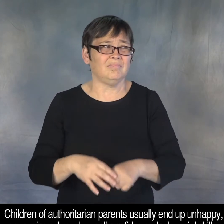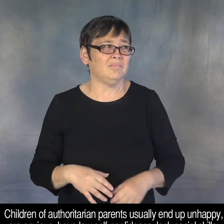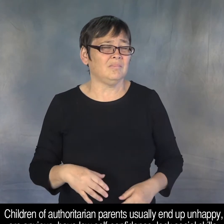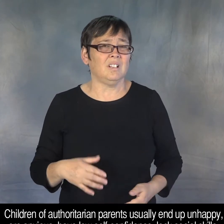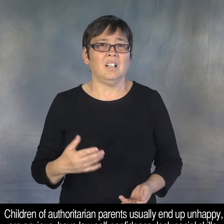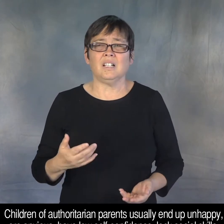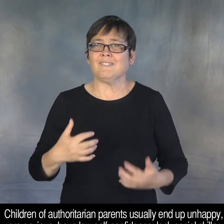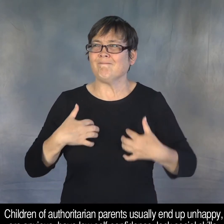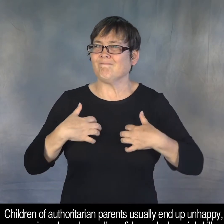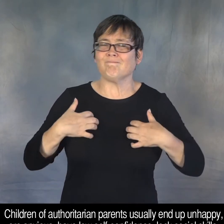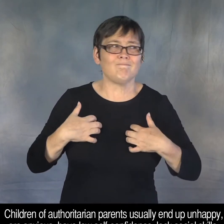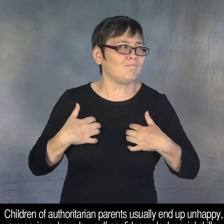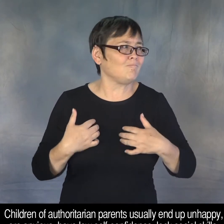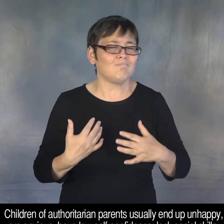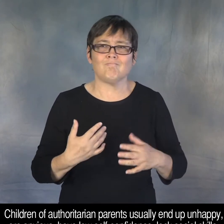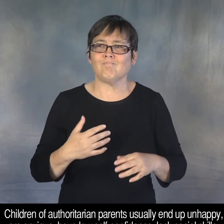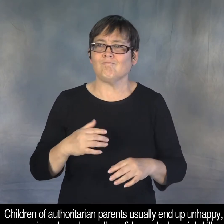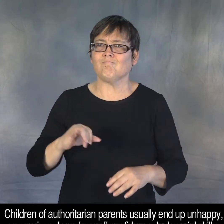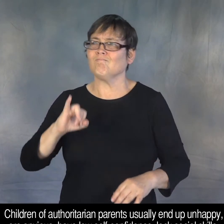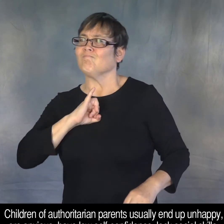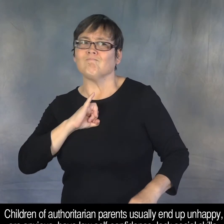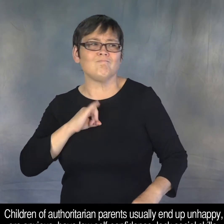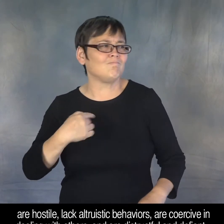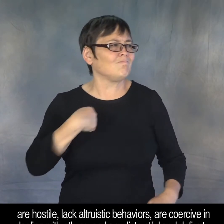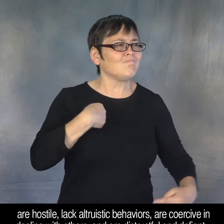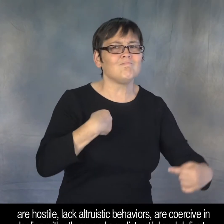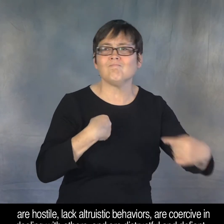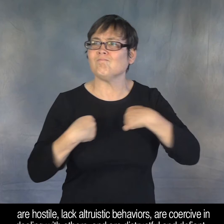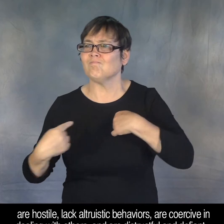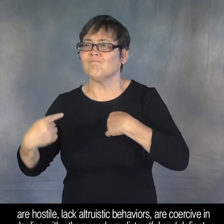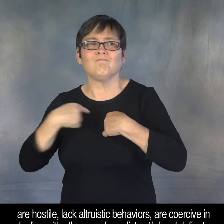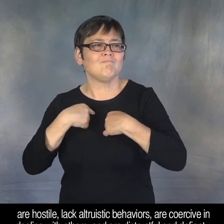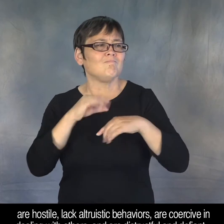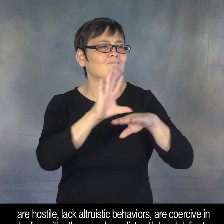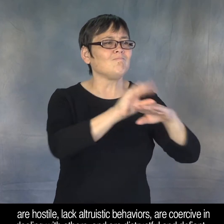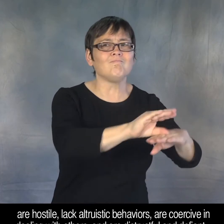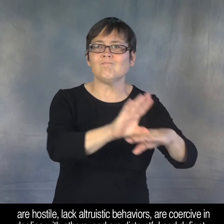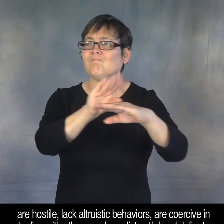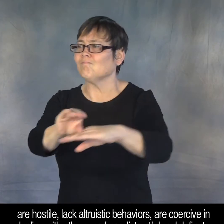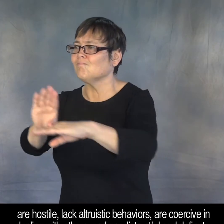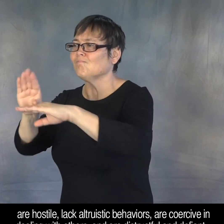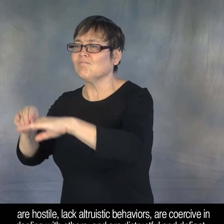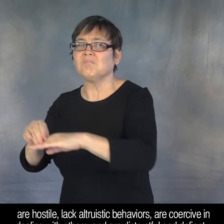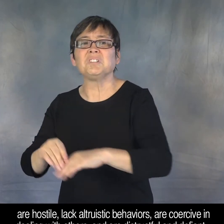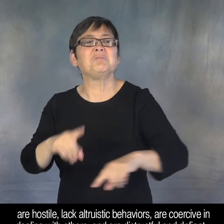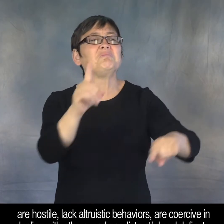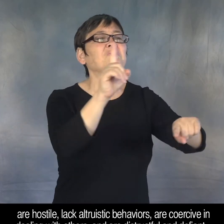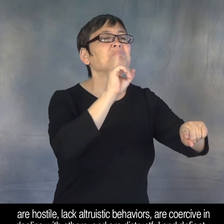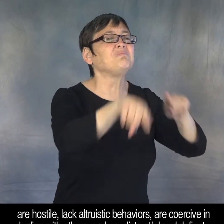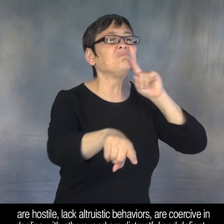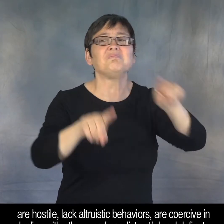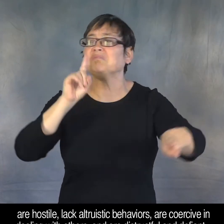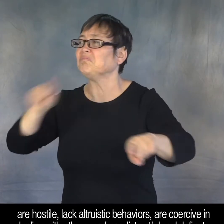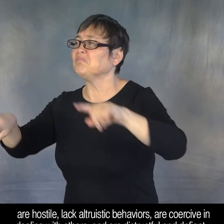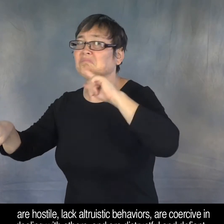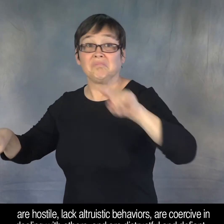self-confidence, lack social skills, are hostile, lack altruistic behaviors,